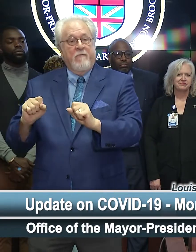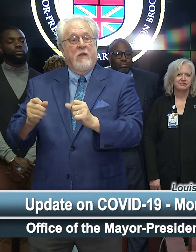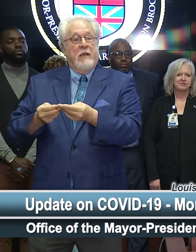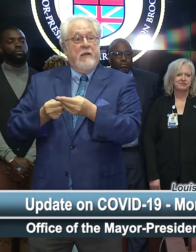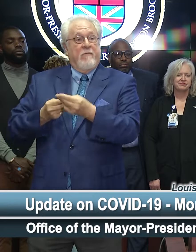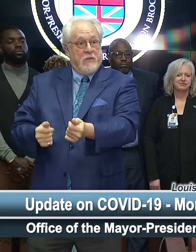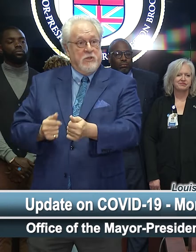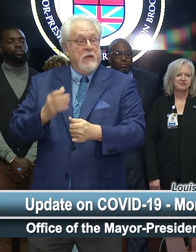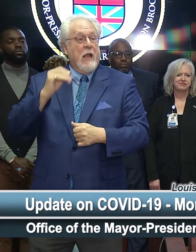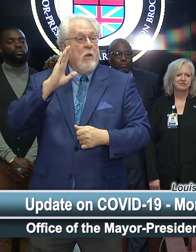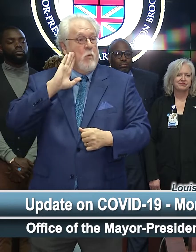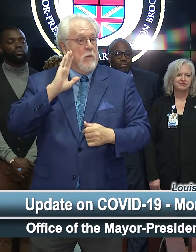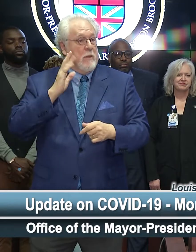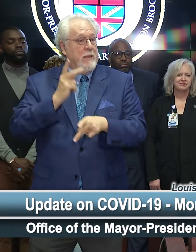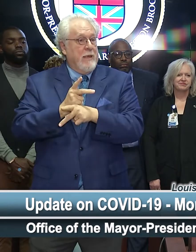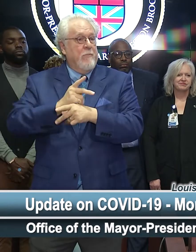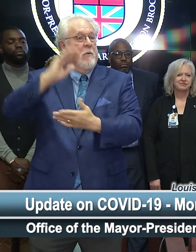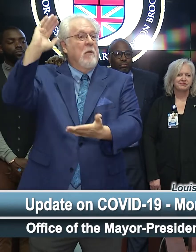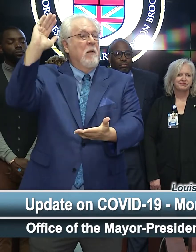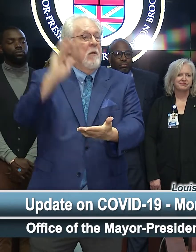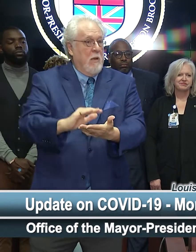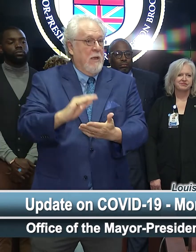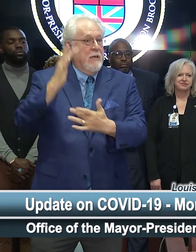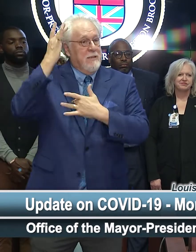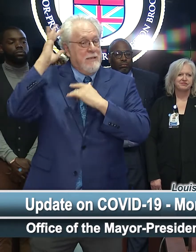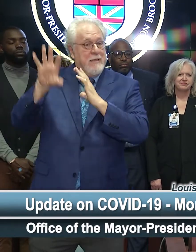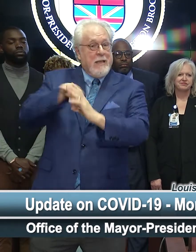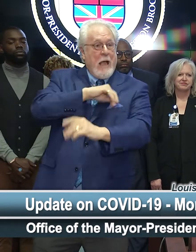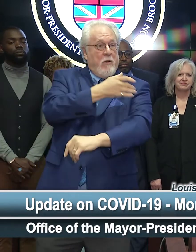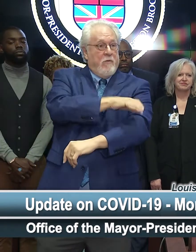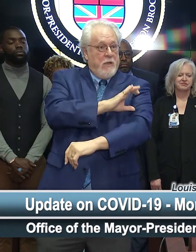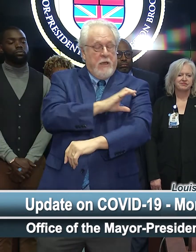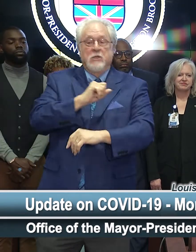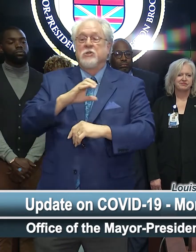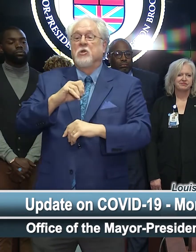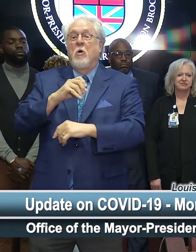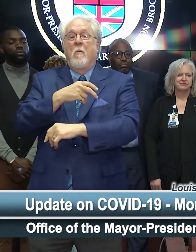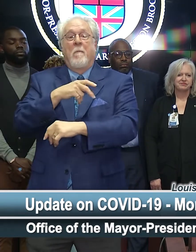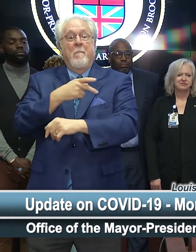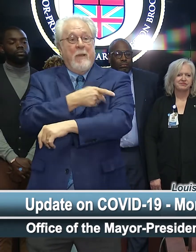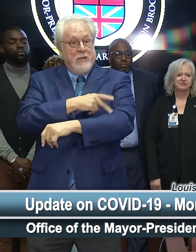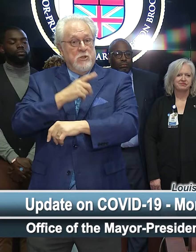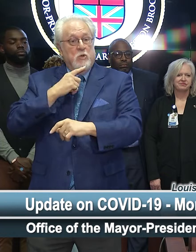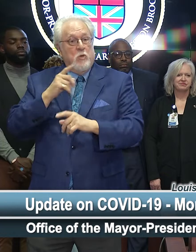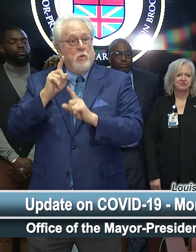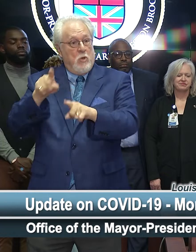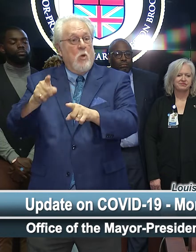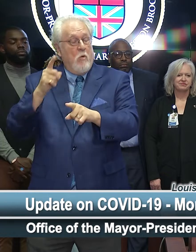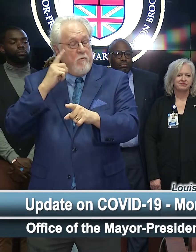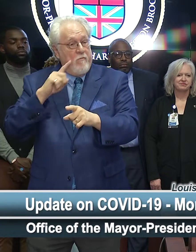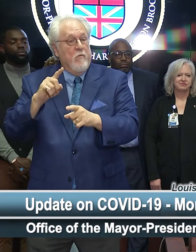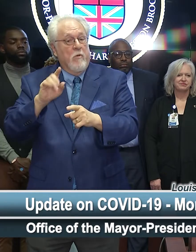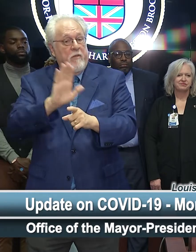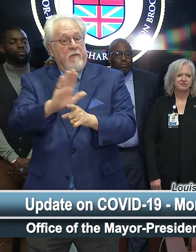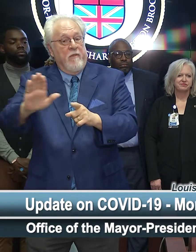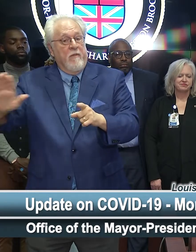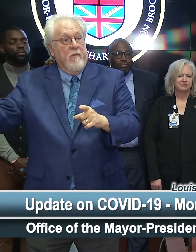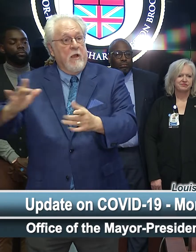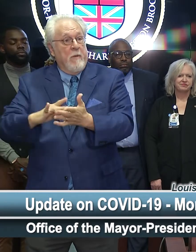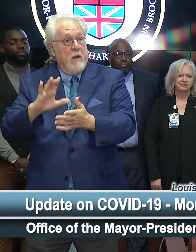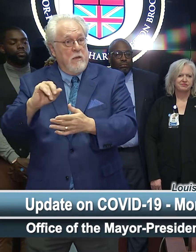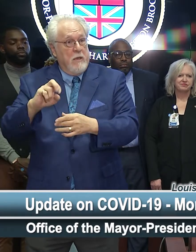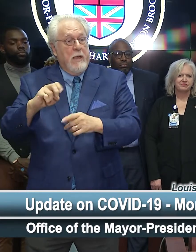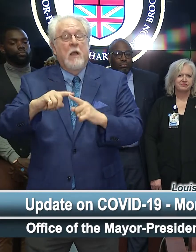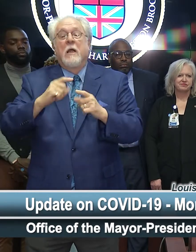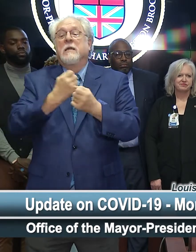efficient and will keep the burden of disease outside of our clinics so that our patients who continue to seek care for their chronic medical conditions can safely